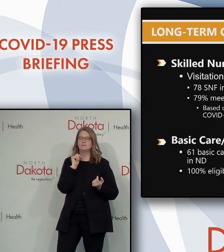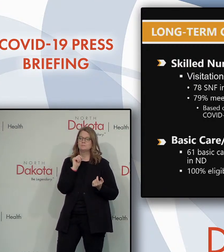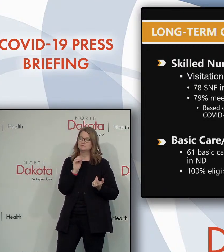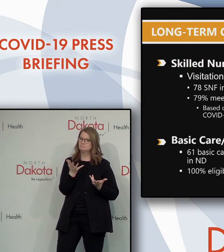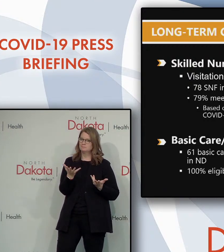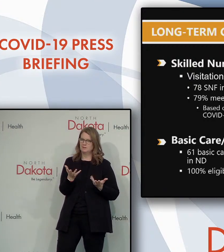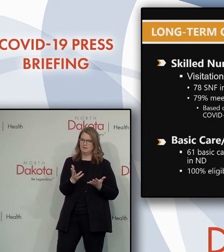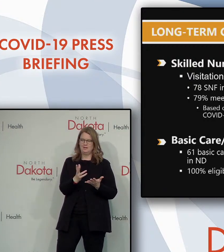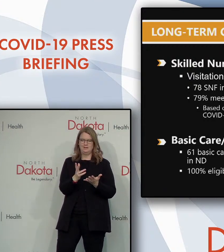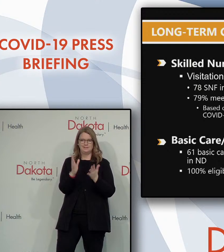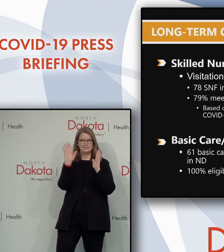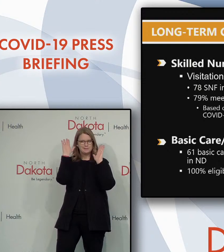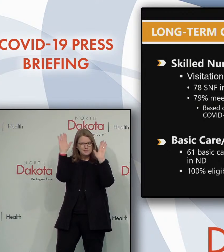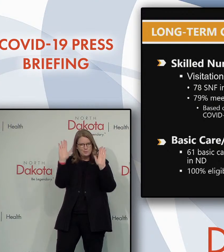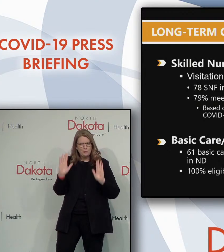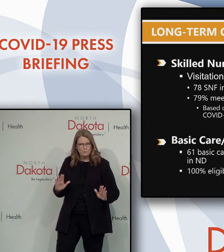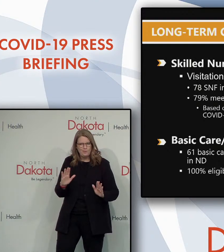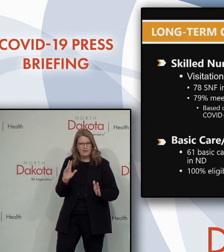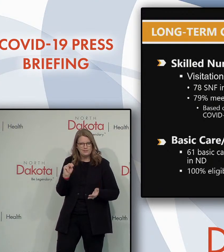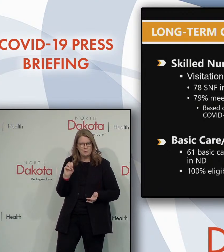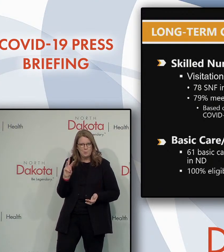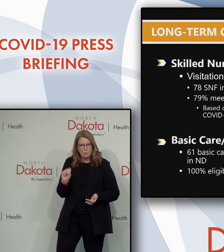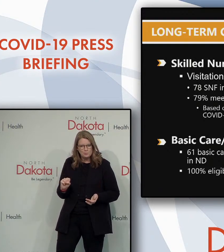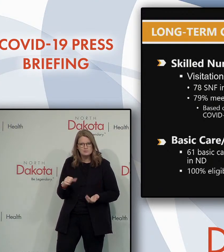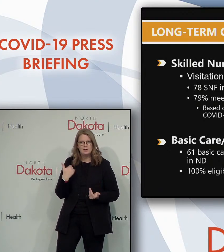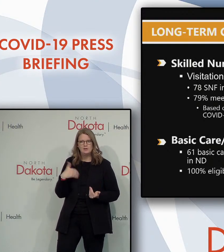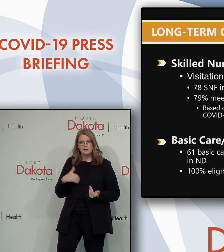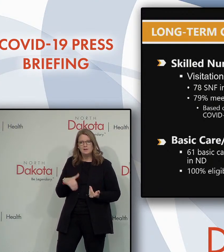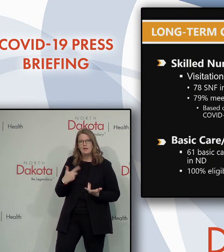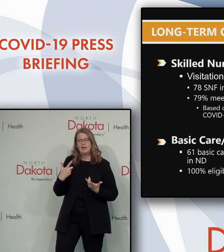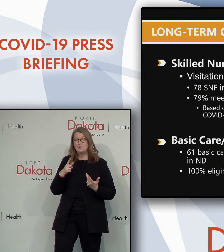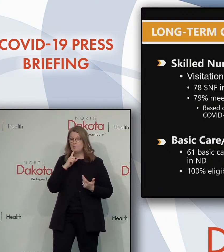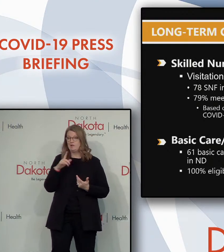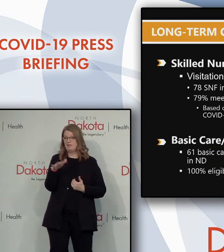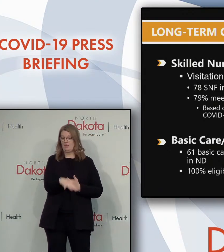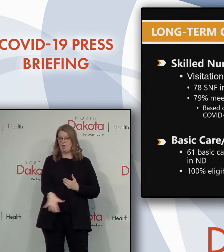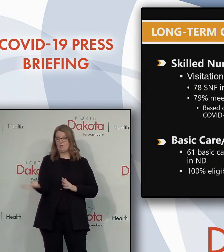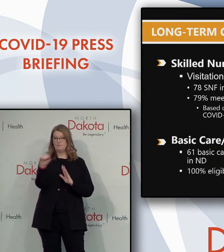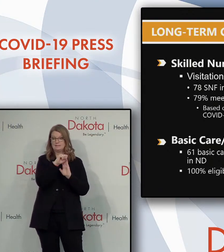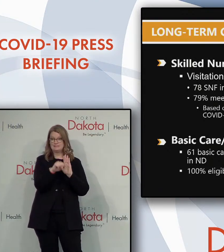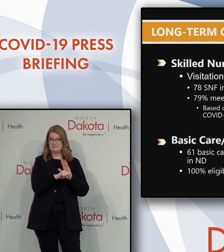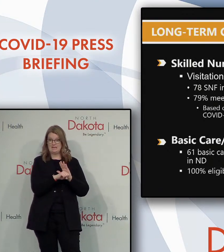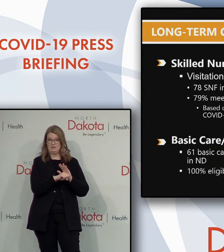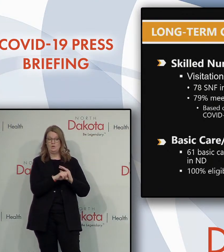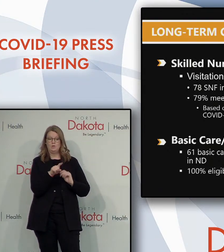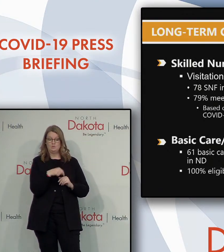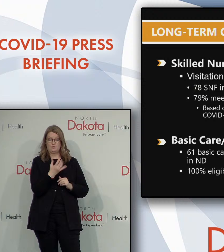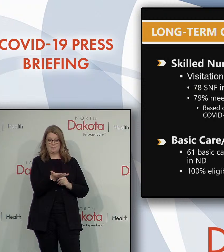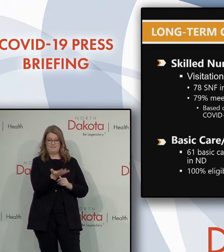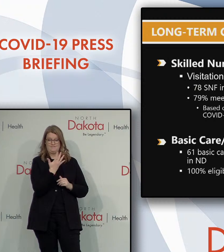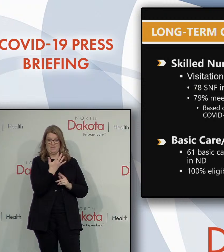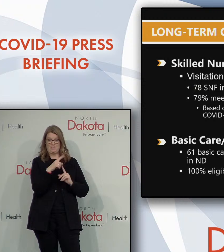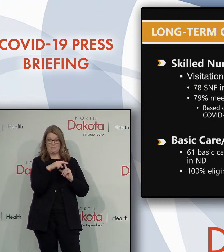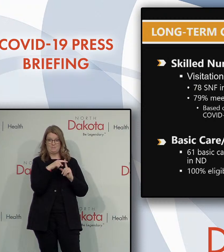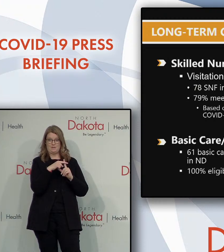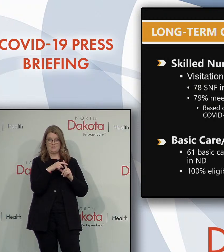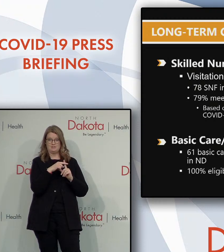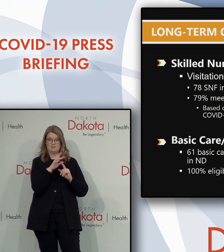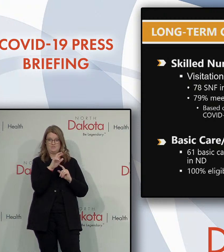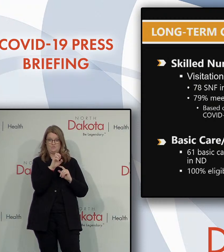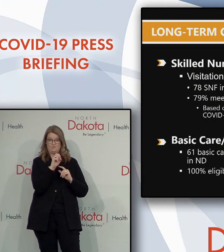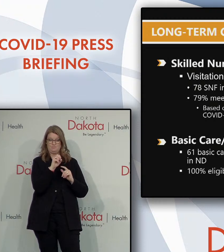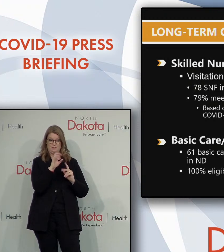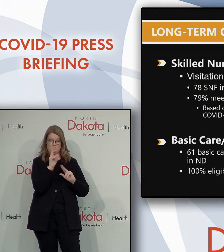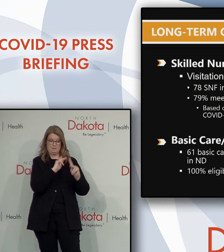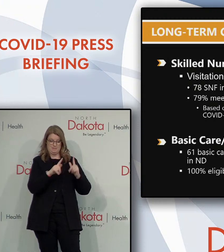very positive news. And again, statewide right now, we have only 5 positive residents and 12